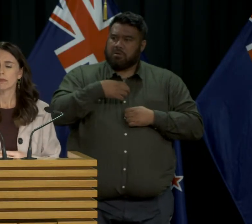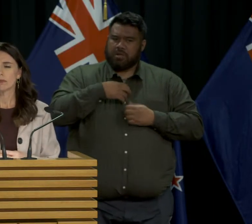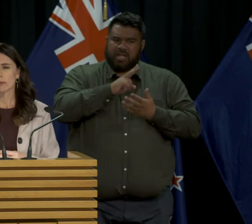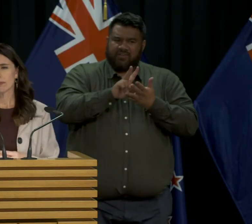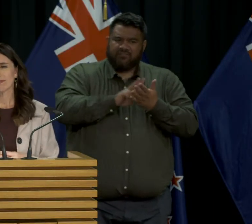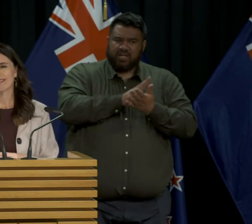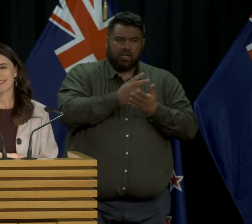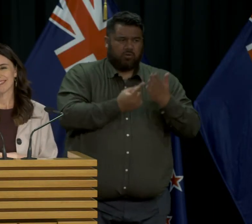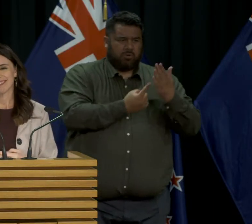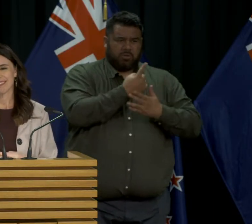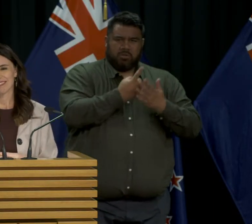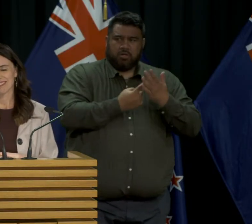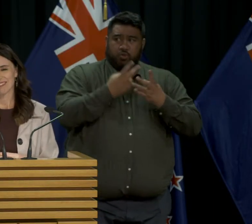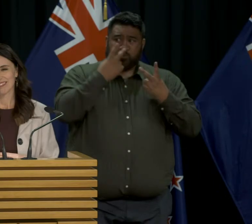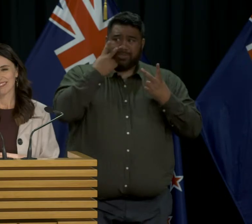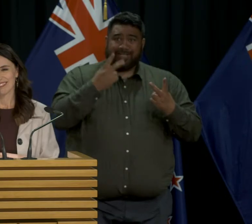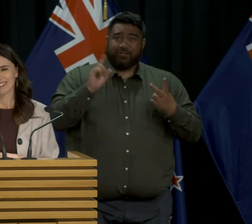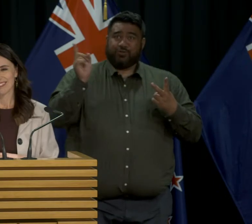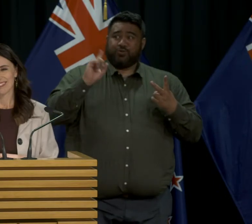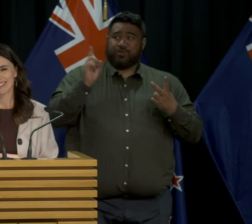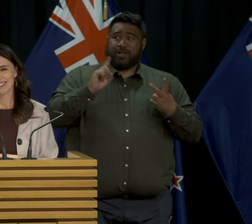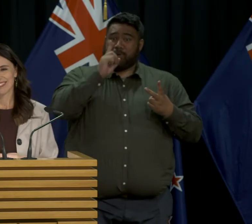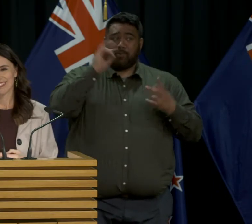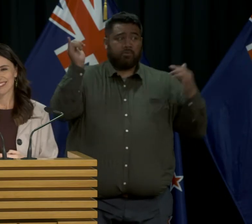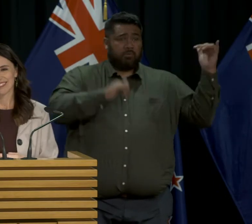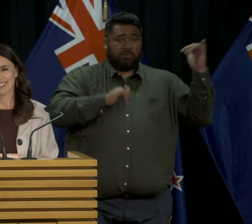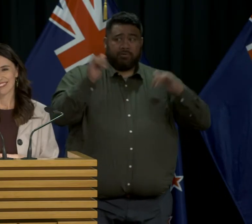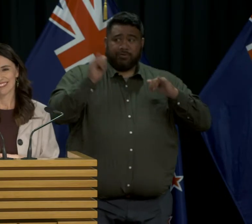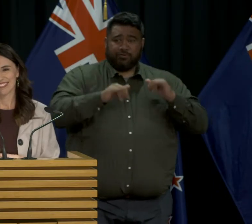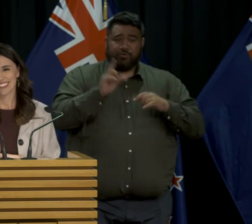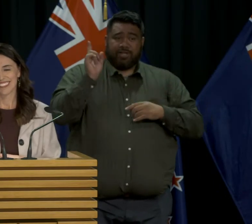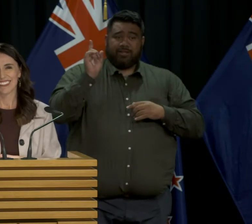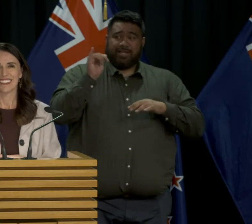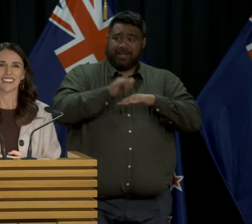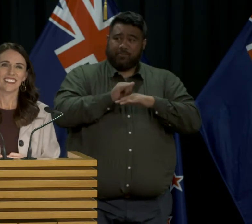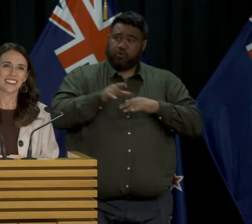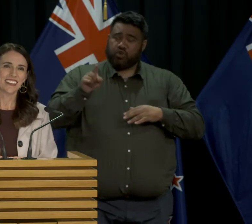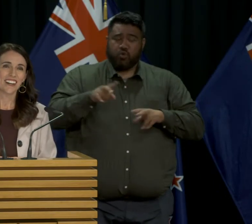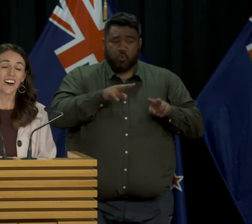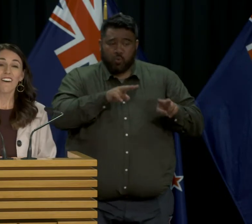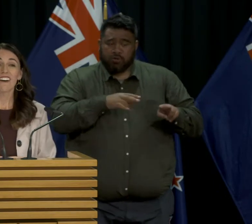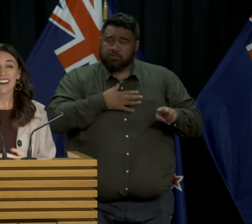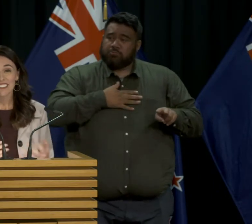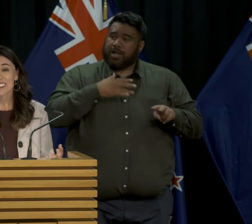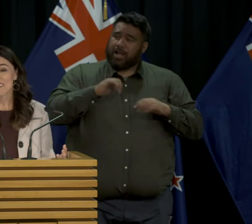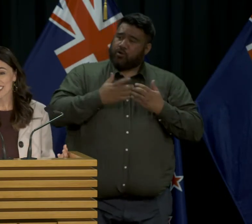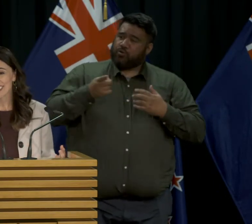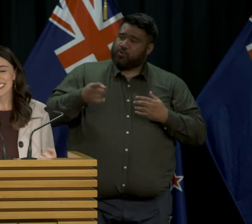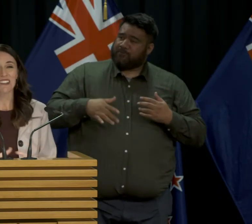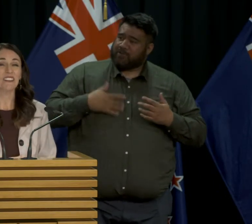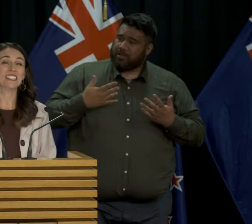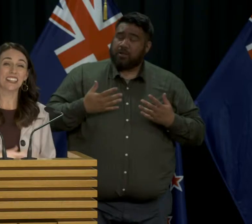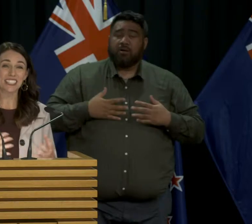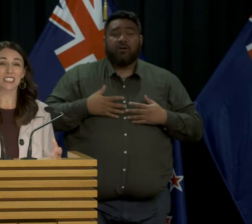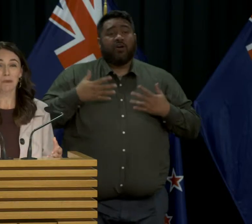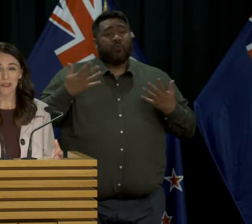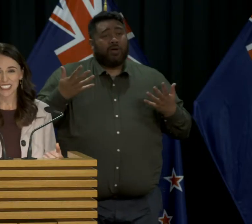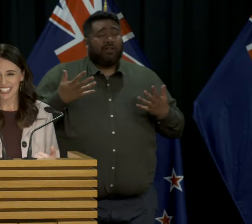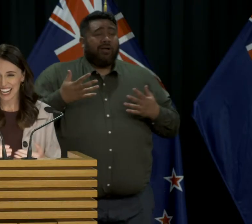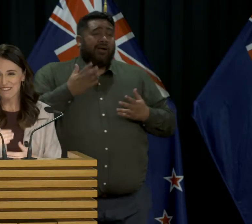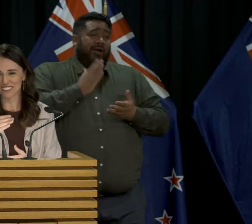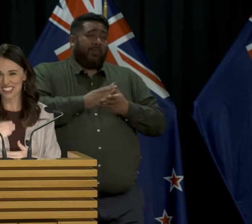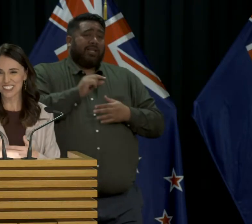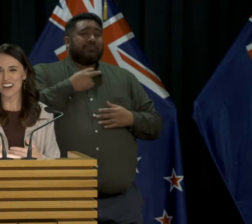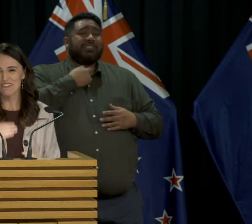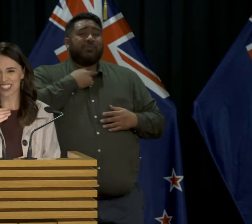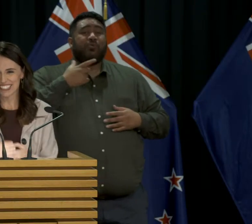videos, a lot of emotional scenes at the airport. What were your thoughts watching those and hearing some of the reports? I have to admit, being slightly disappointed